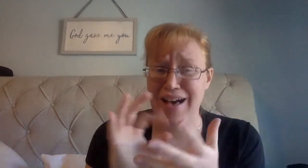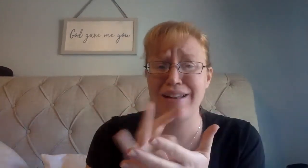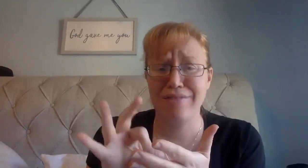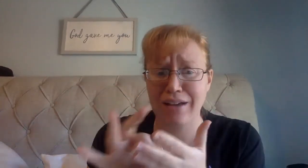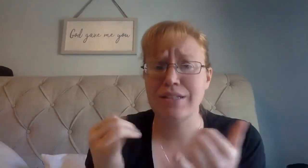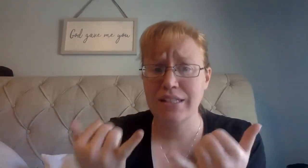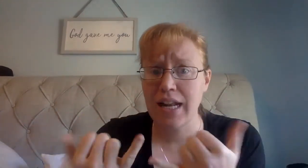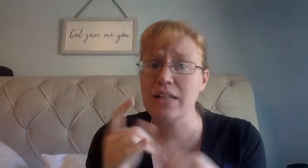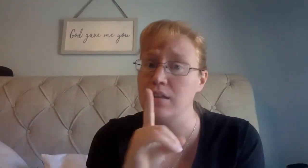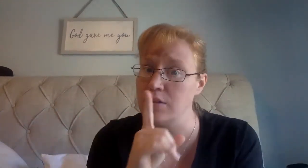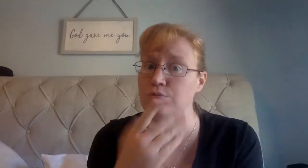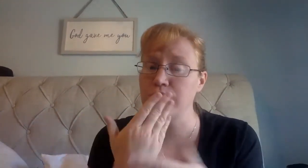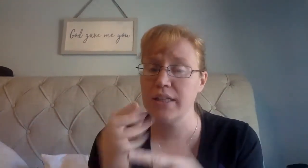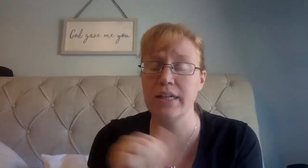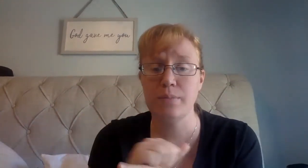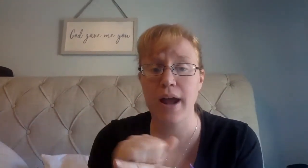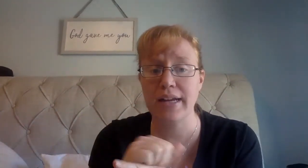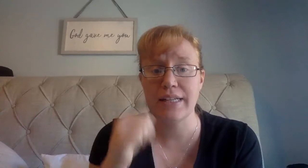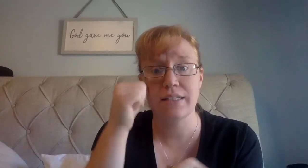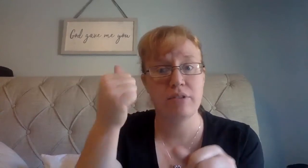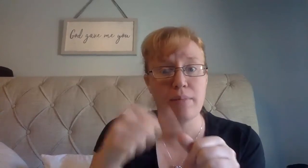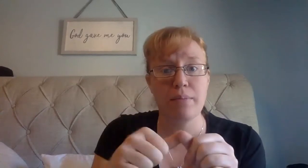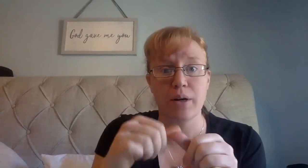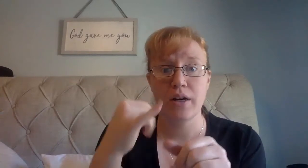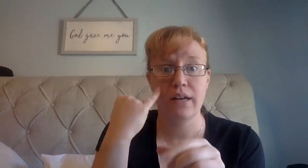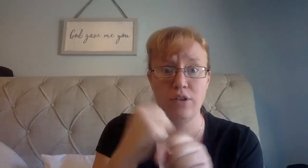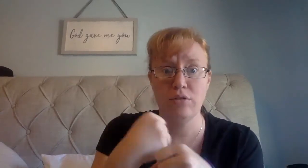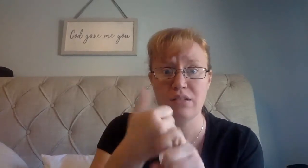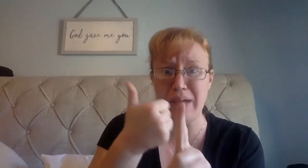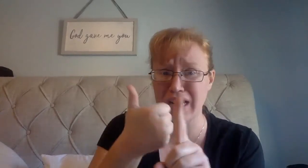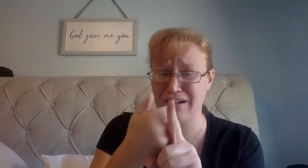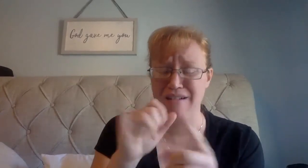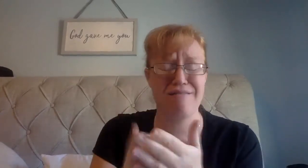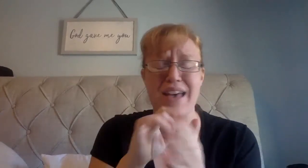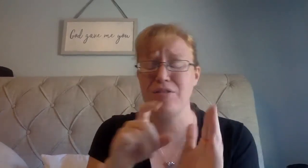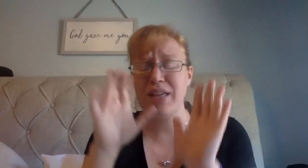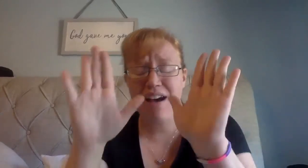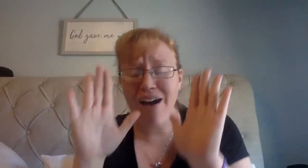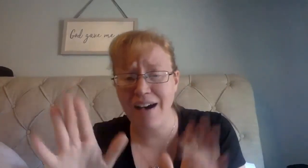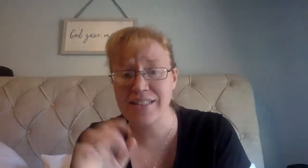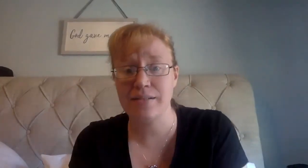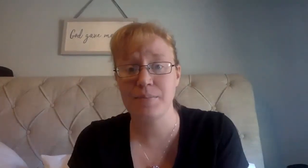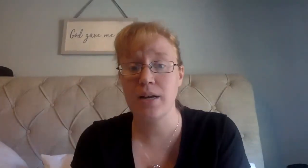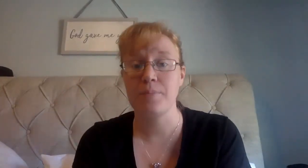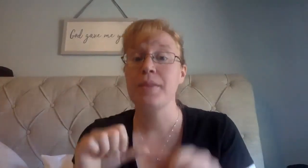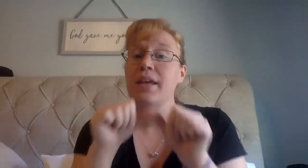of counting today, so this is really good practice. And remember, if you can make your own, that would be awesome. So